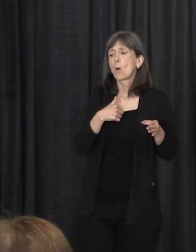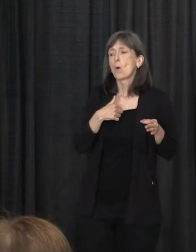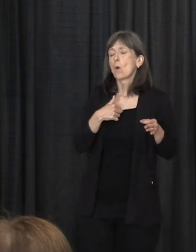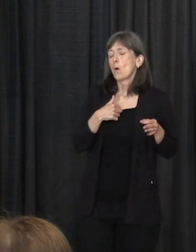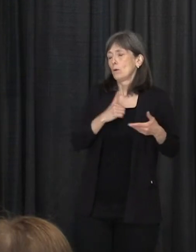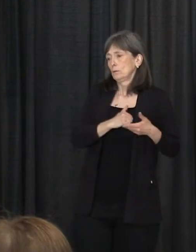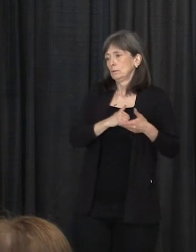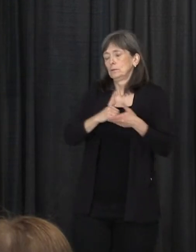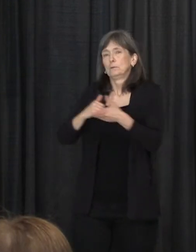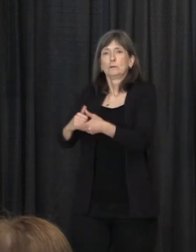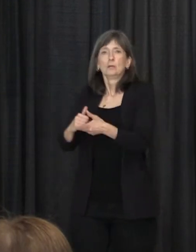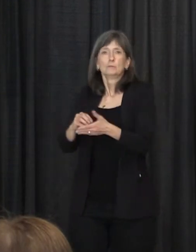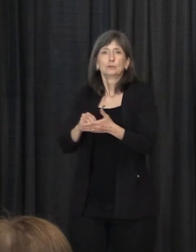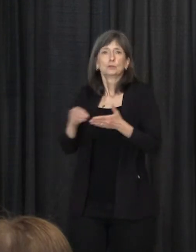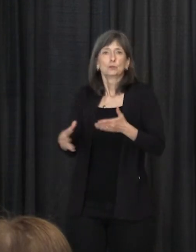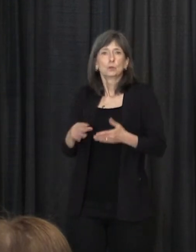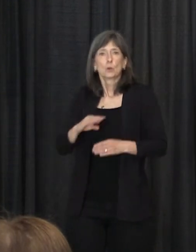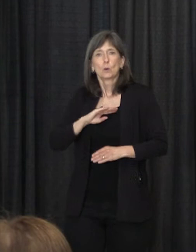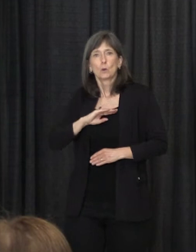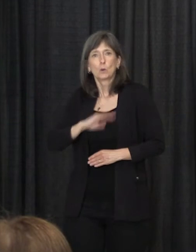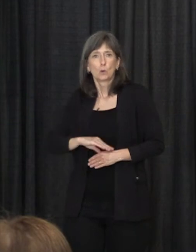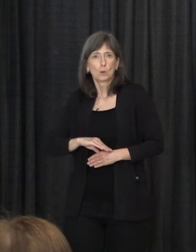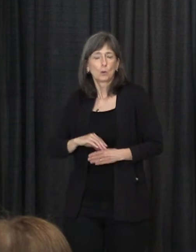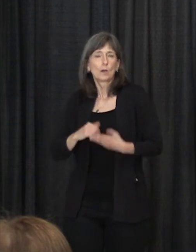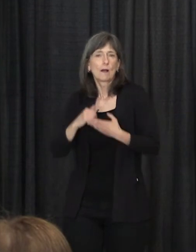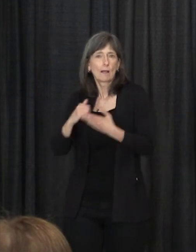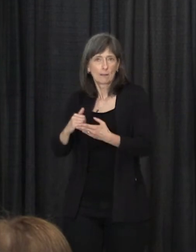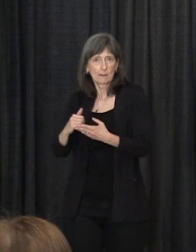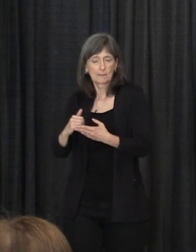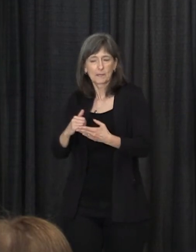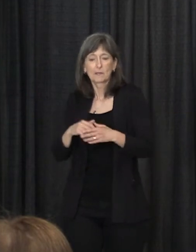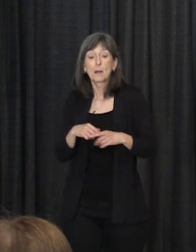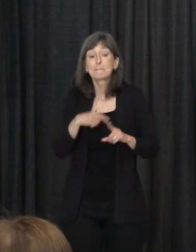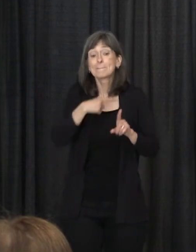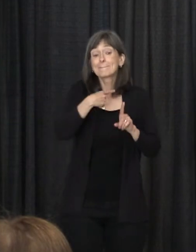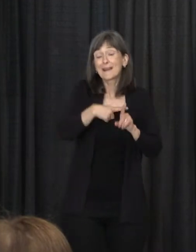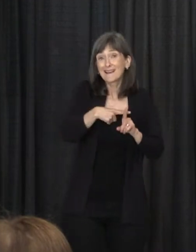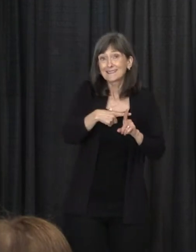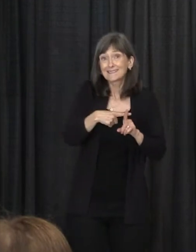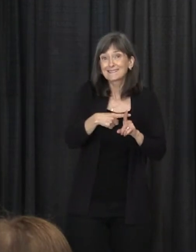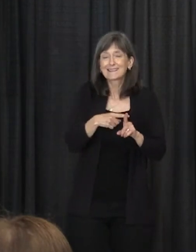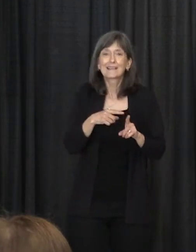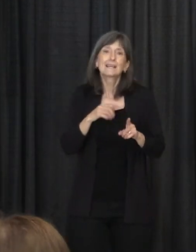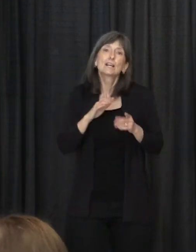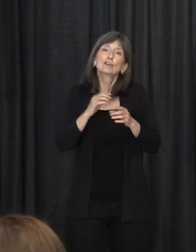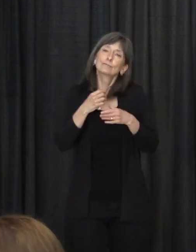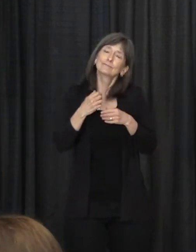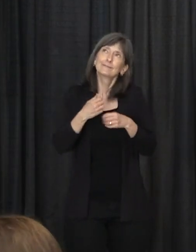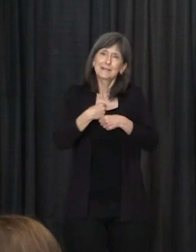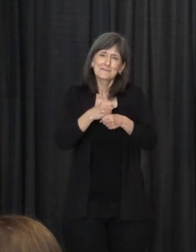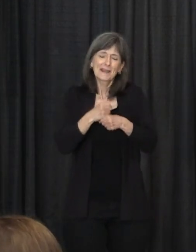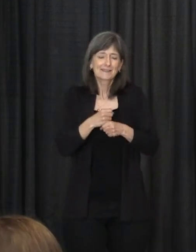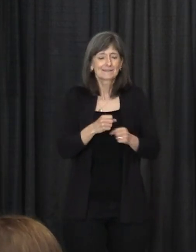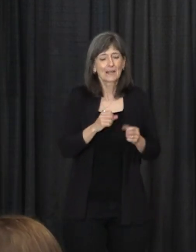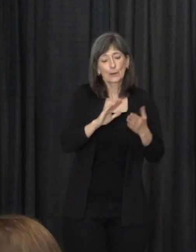for these students, as well as being a community within a community.